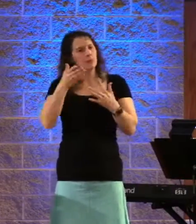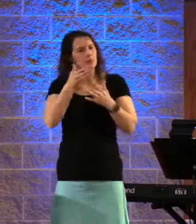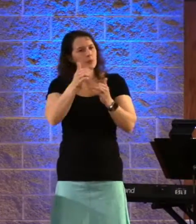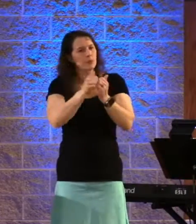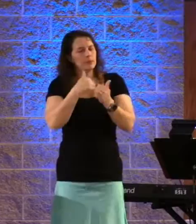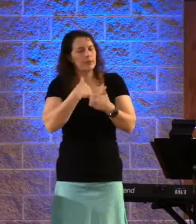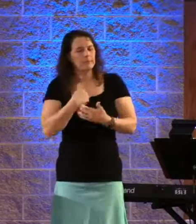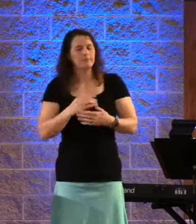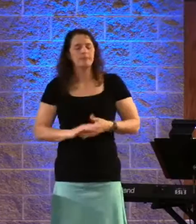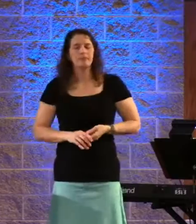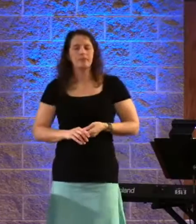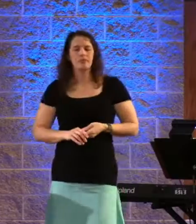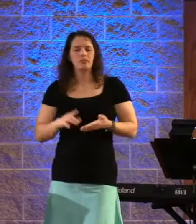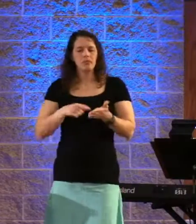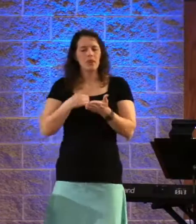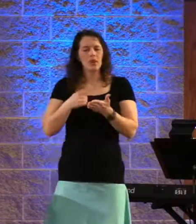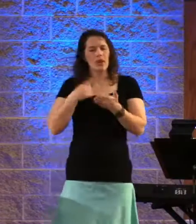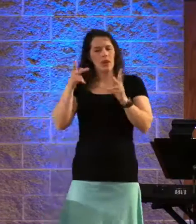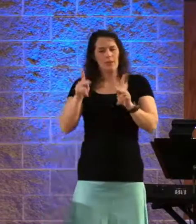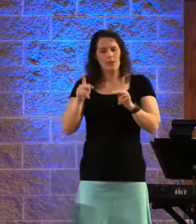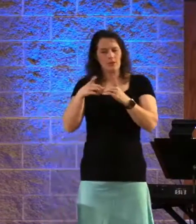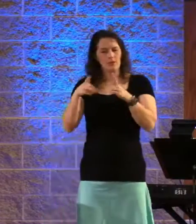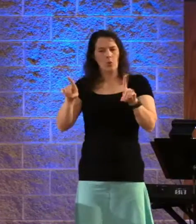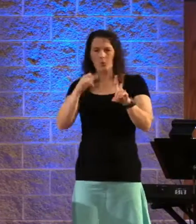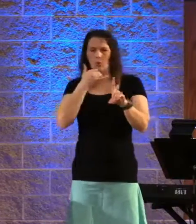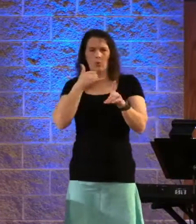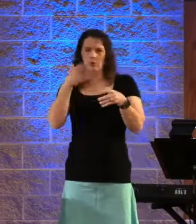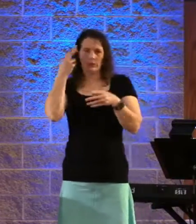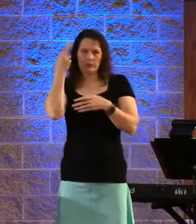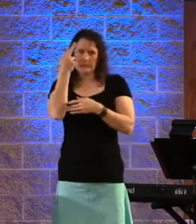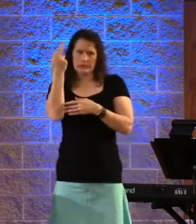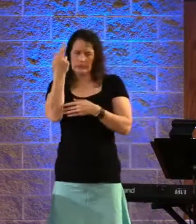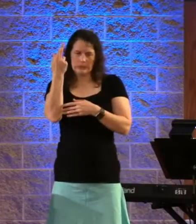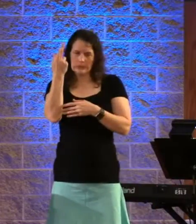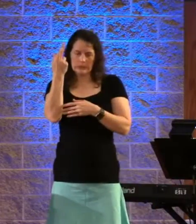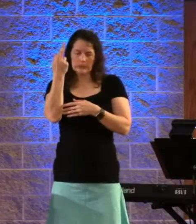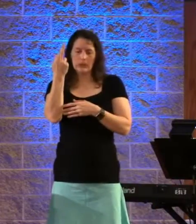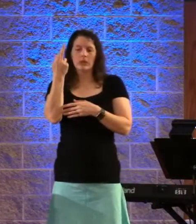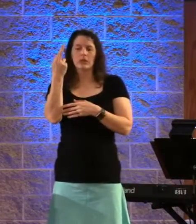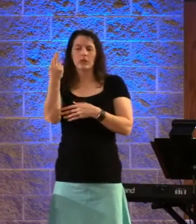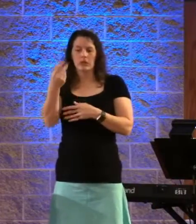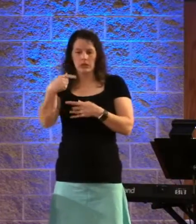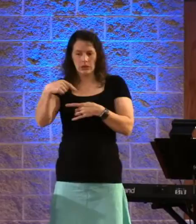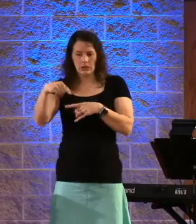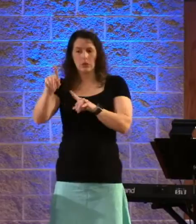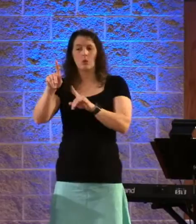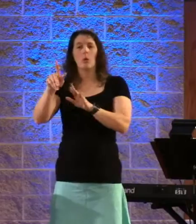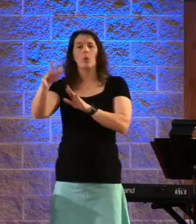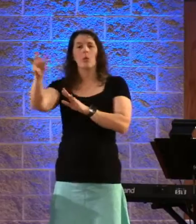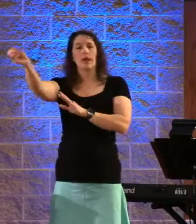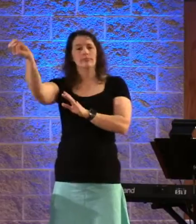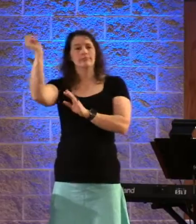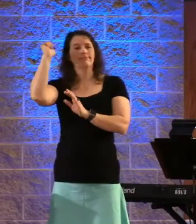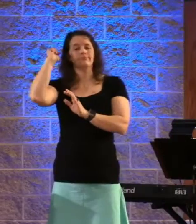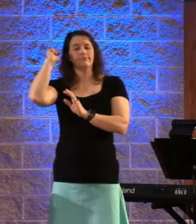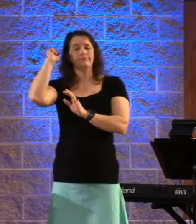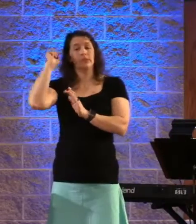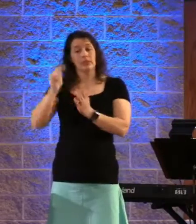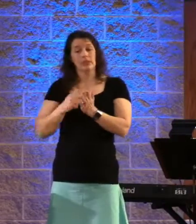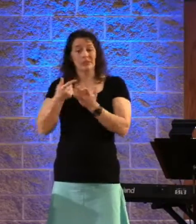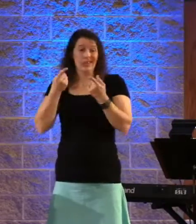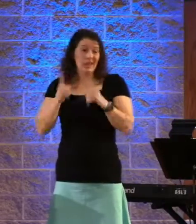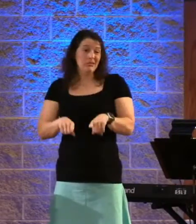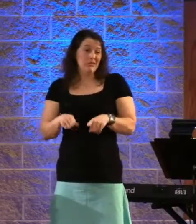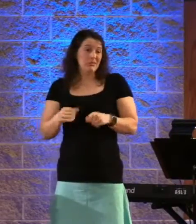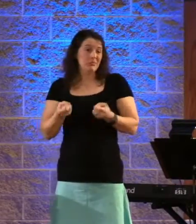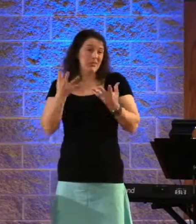a person divorces for all the wrong reasons, and they go away. Many times I find that does happen. I